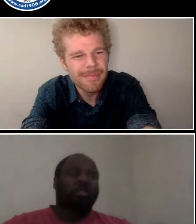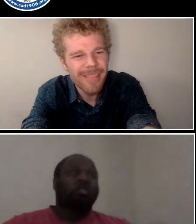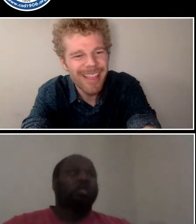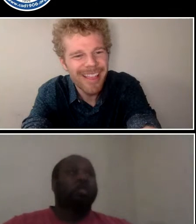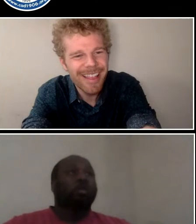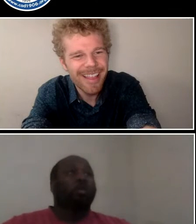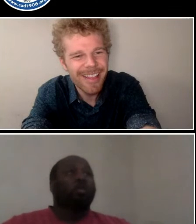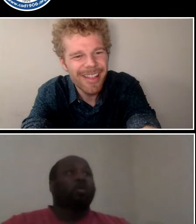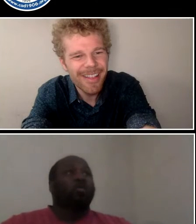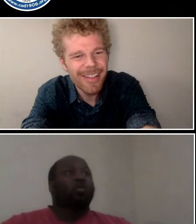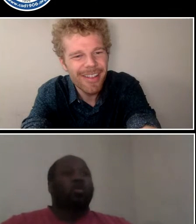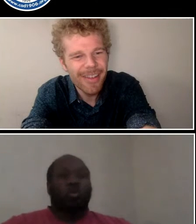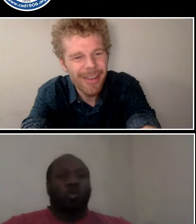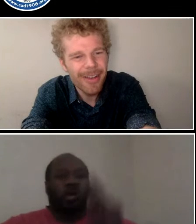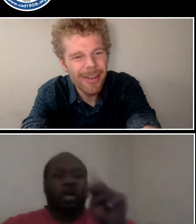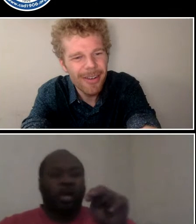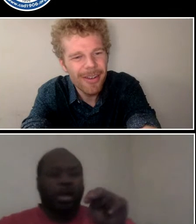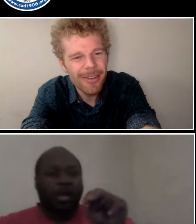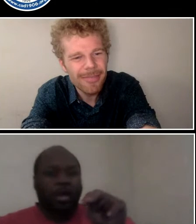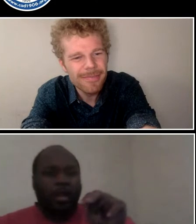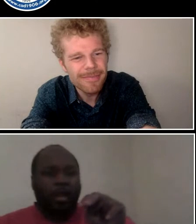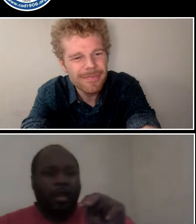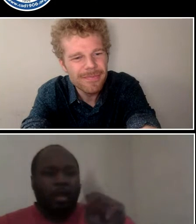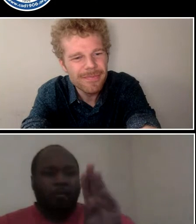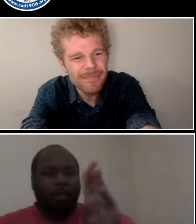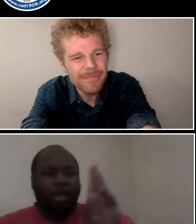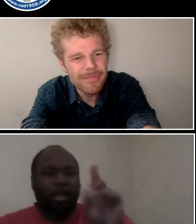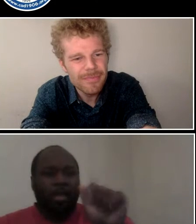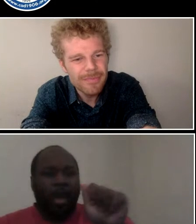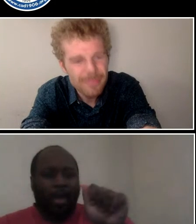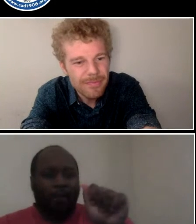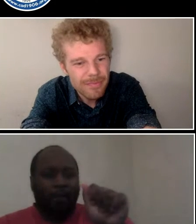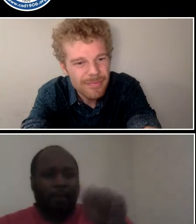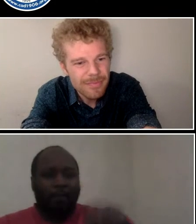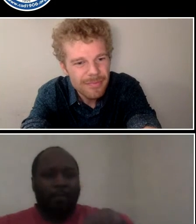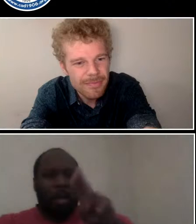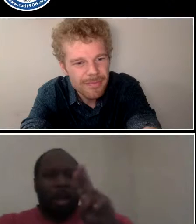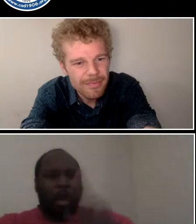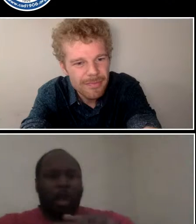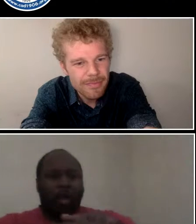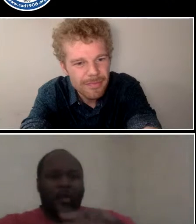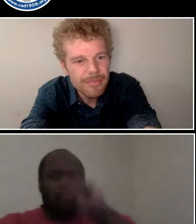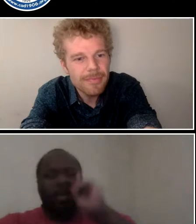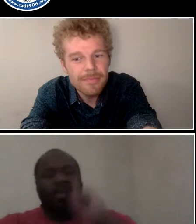organizations aside from the ANC.